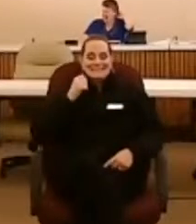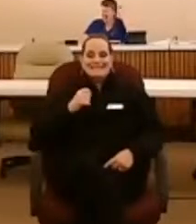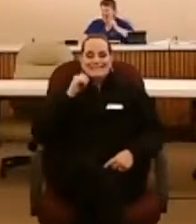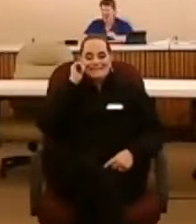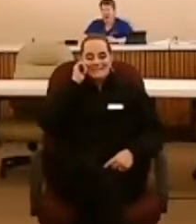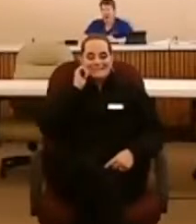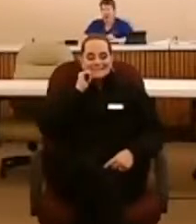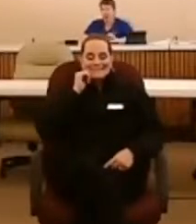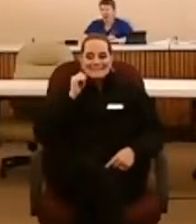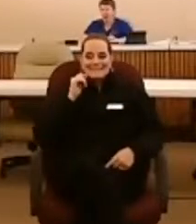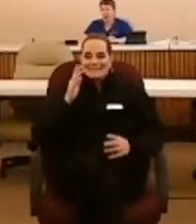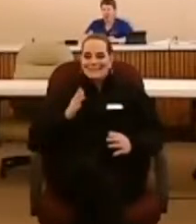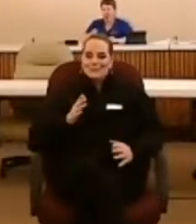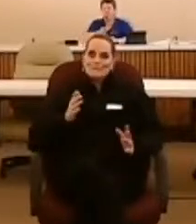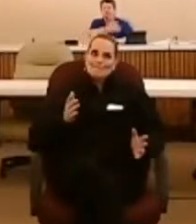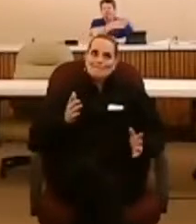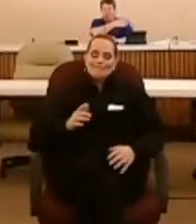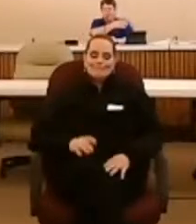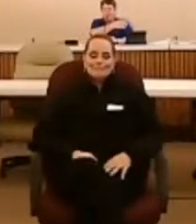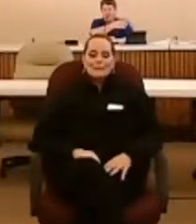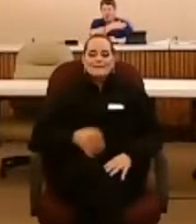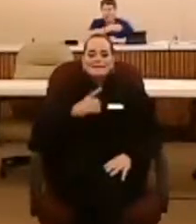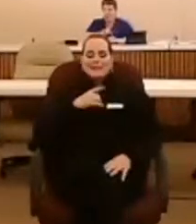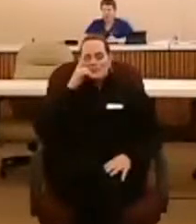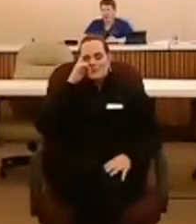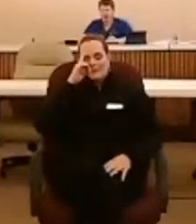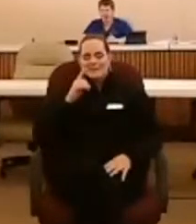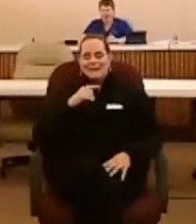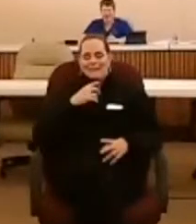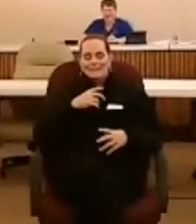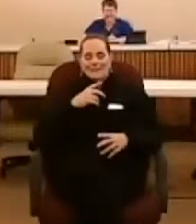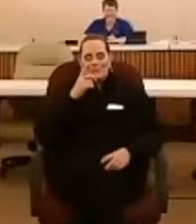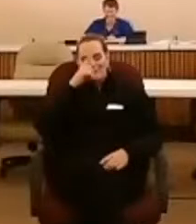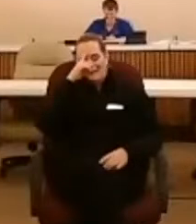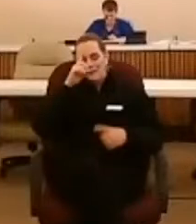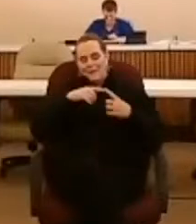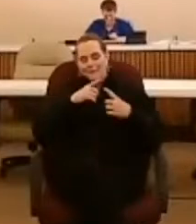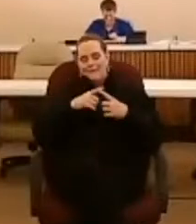thing. I'm saying that for a friend.